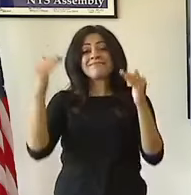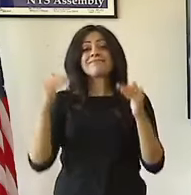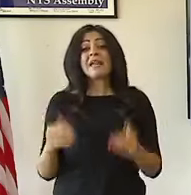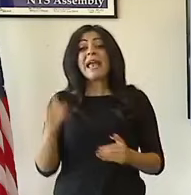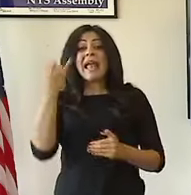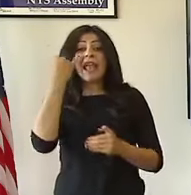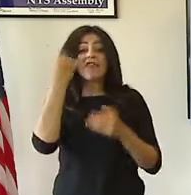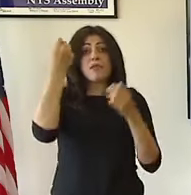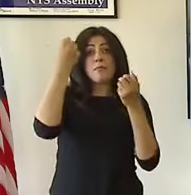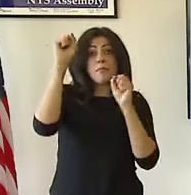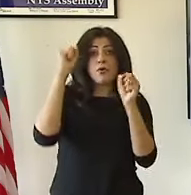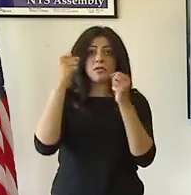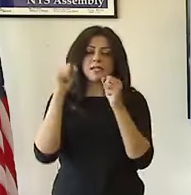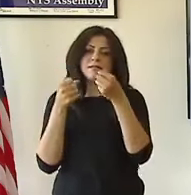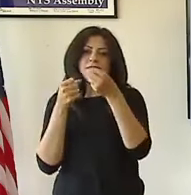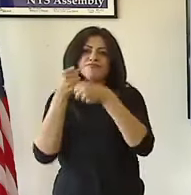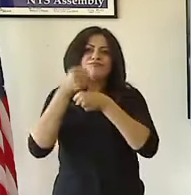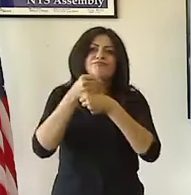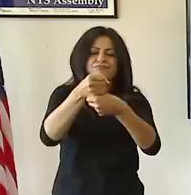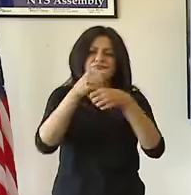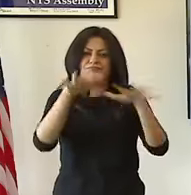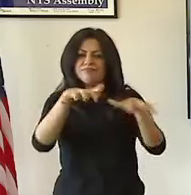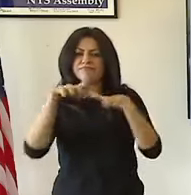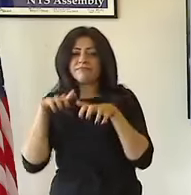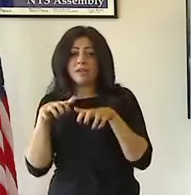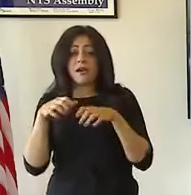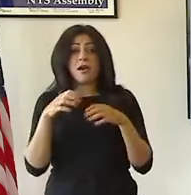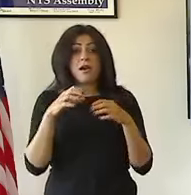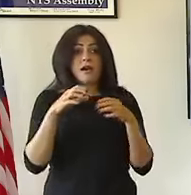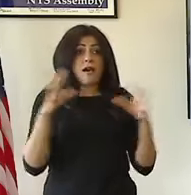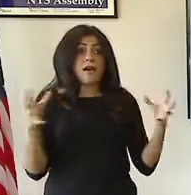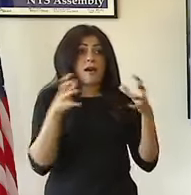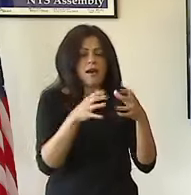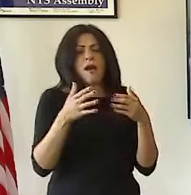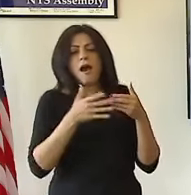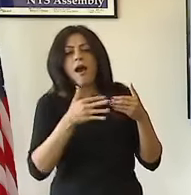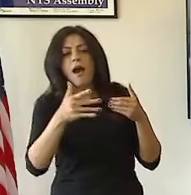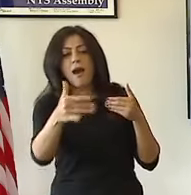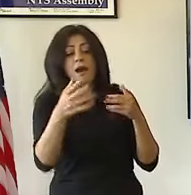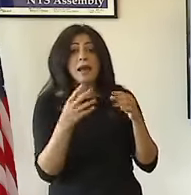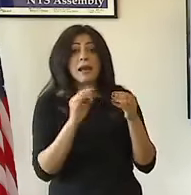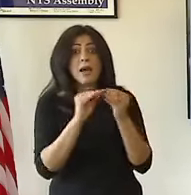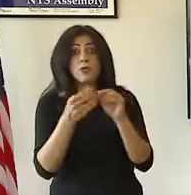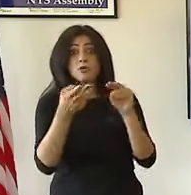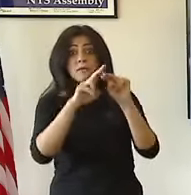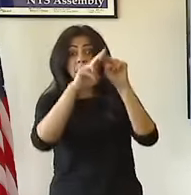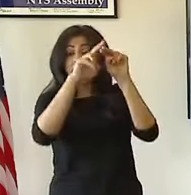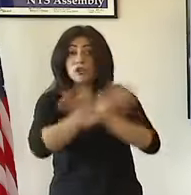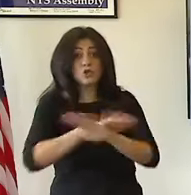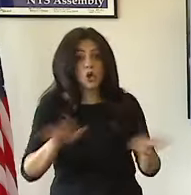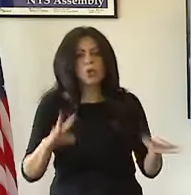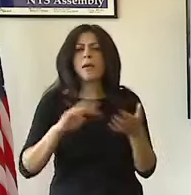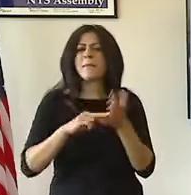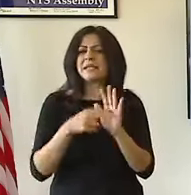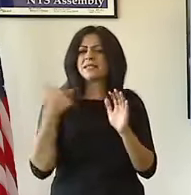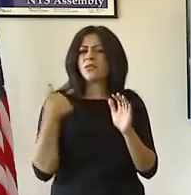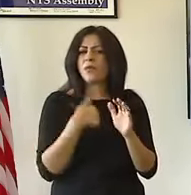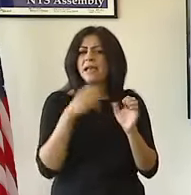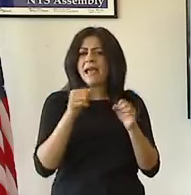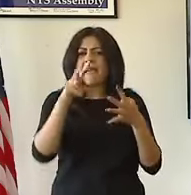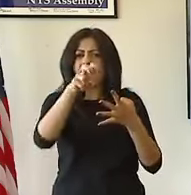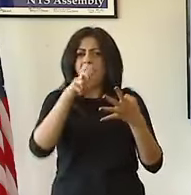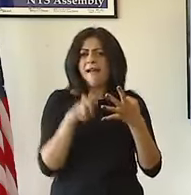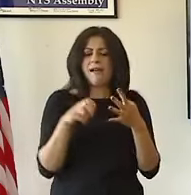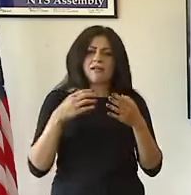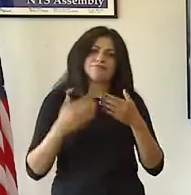after the protest, can we reopen faster? Well, Leanne, the answer is if the numbers don't go up regardless, we should be able to accelerate